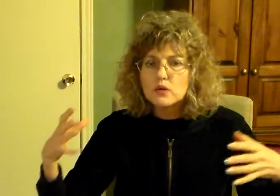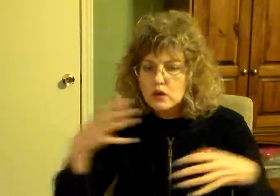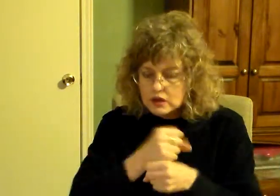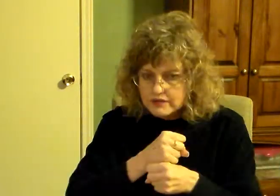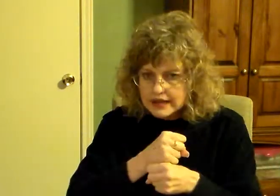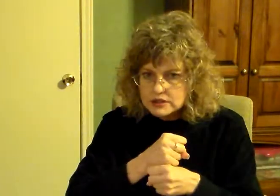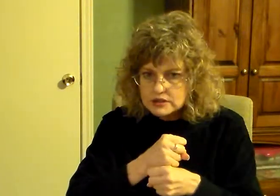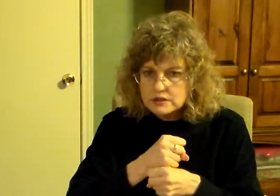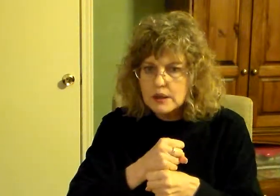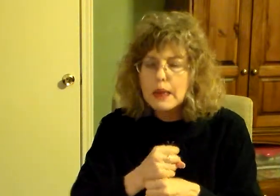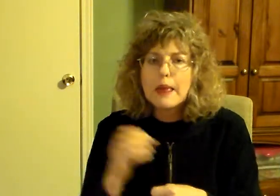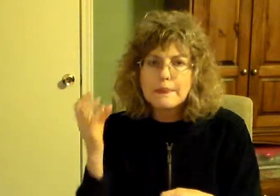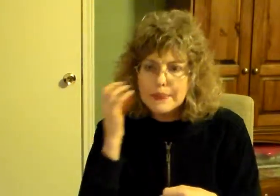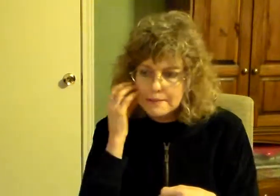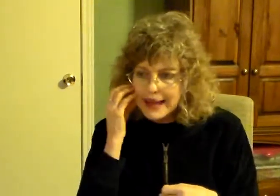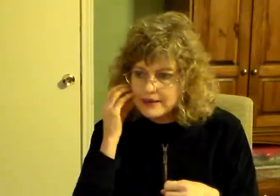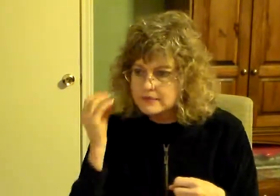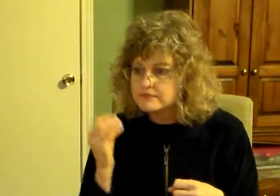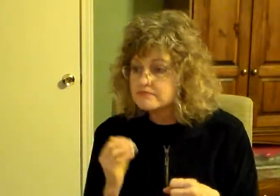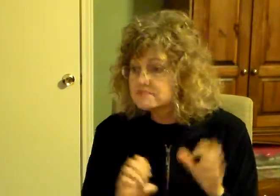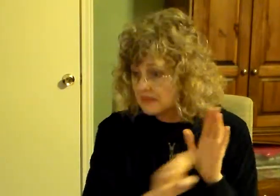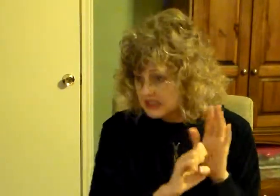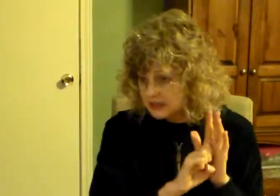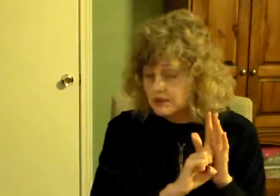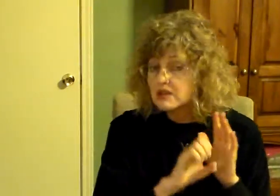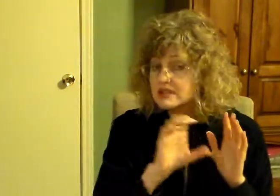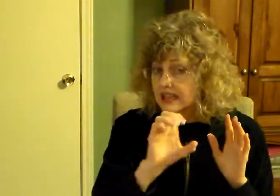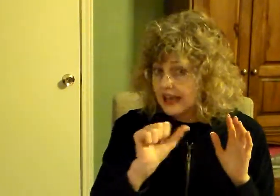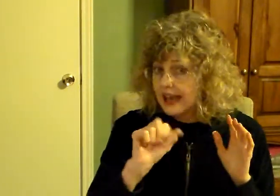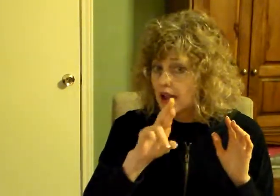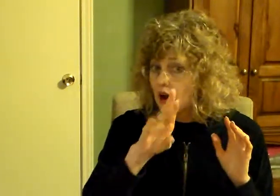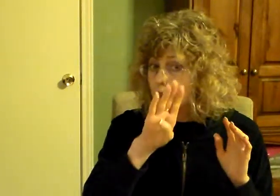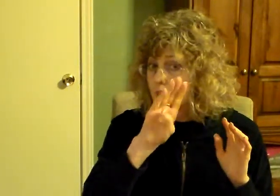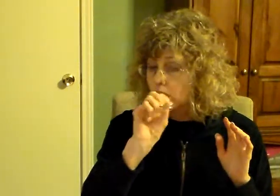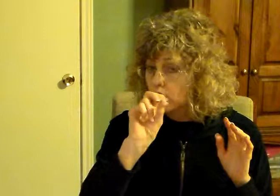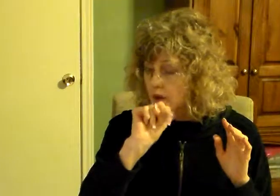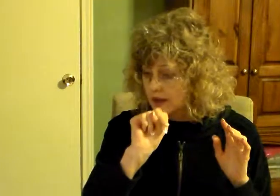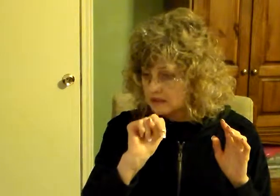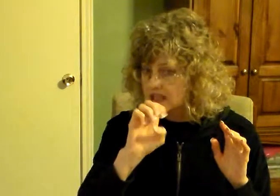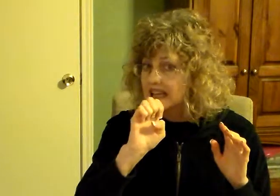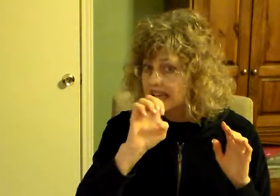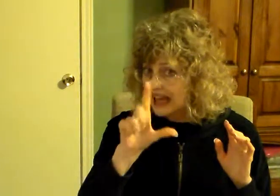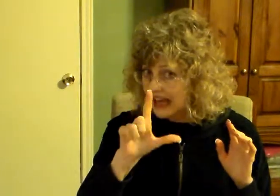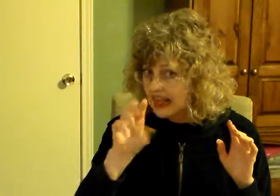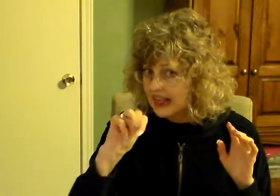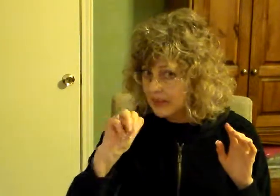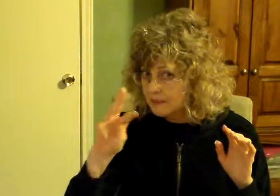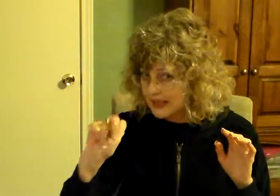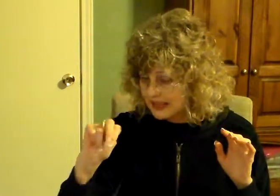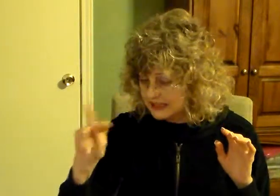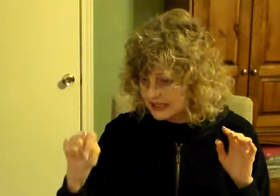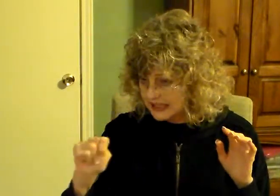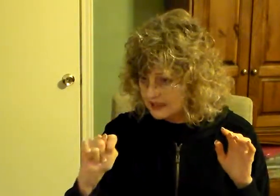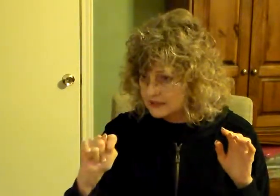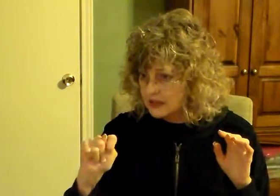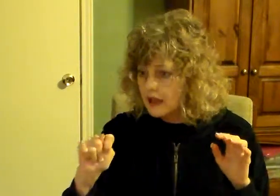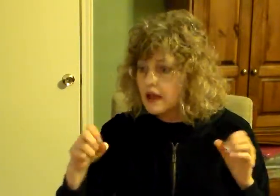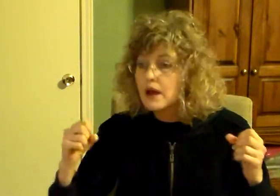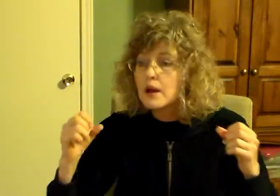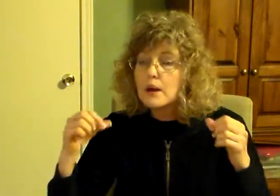Another example would be carbon, which is an element, such as in coal, reacts with oxygen to form carbon